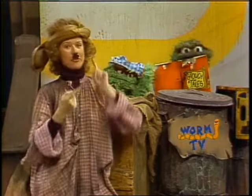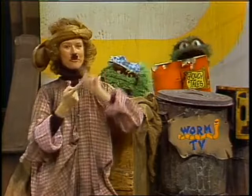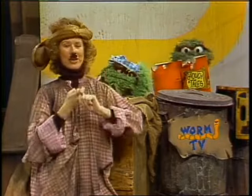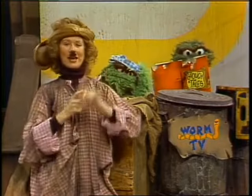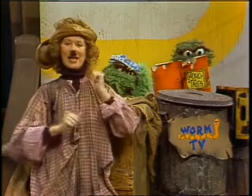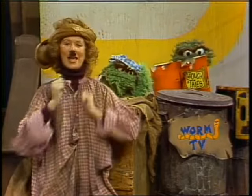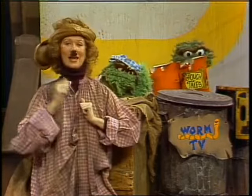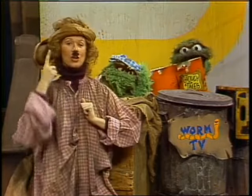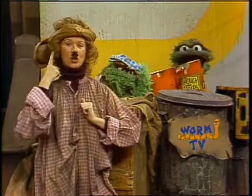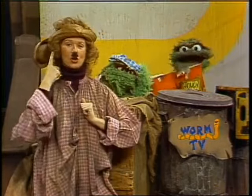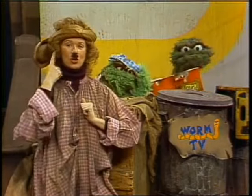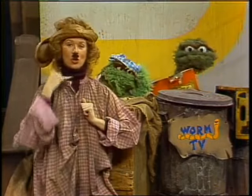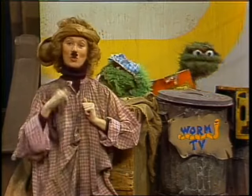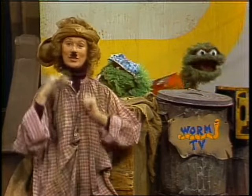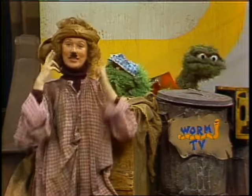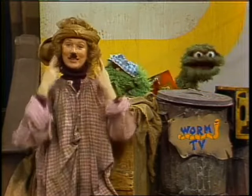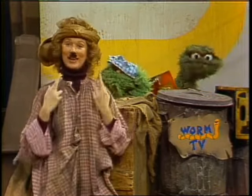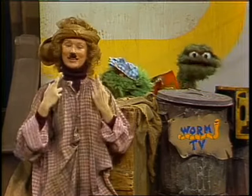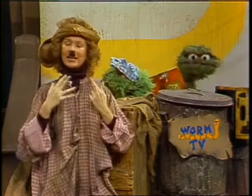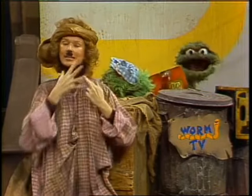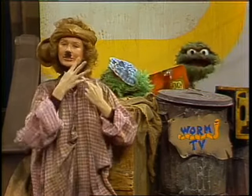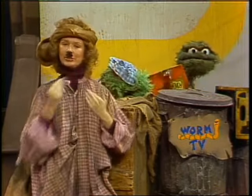Goldilocks. Now, on with our story.